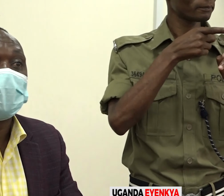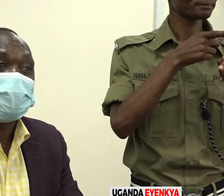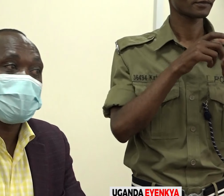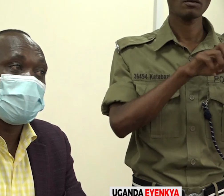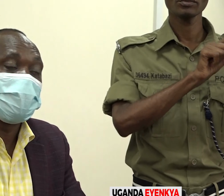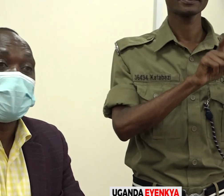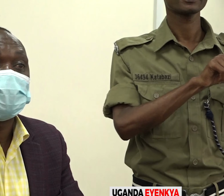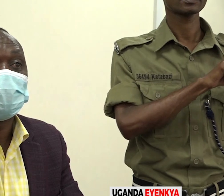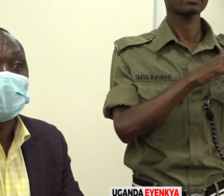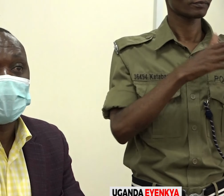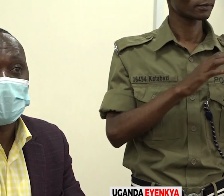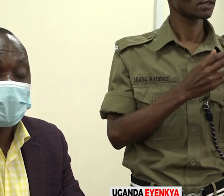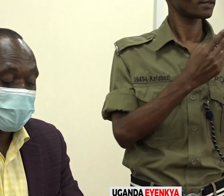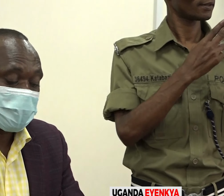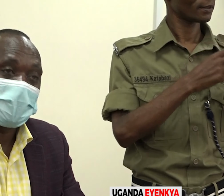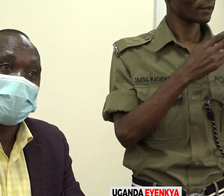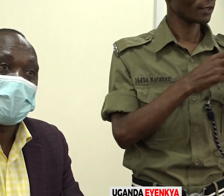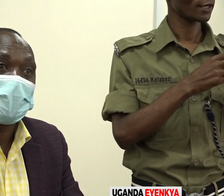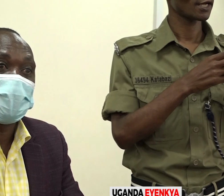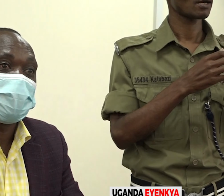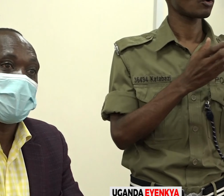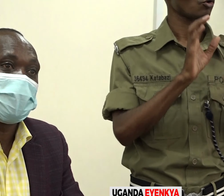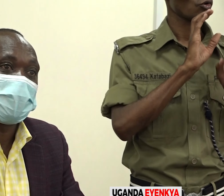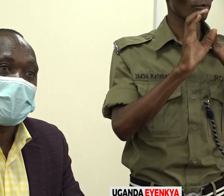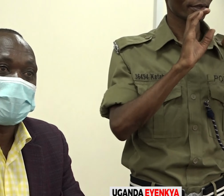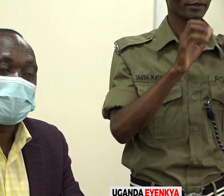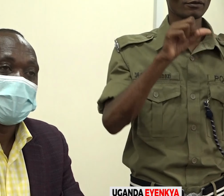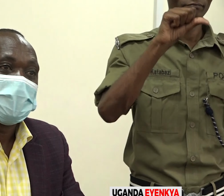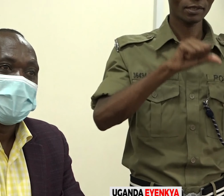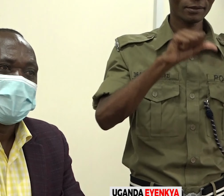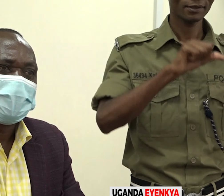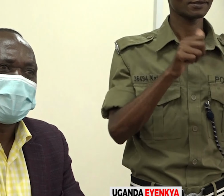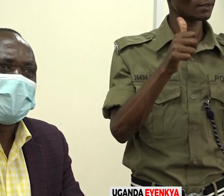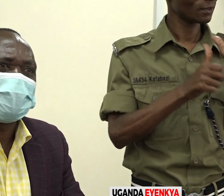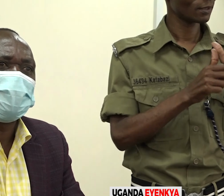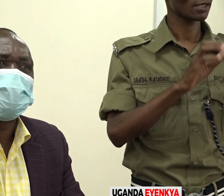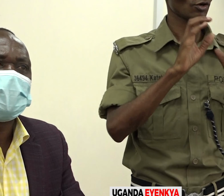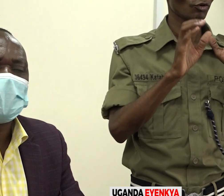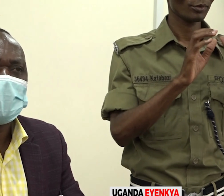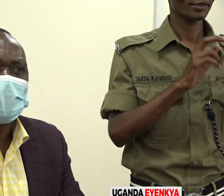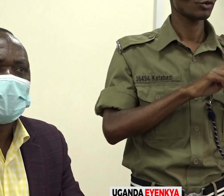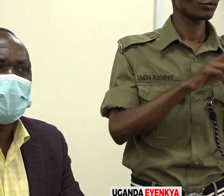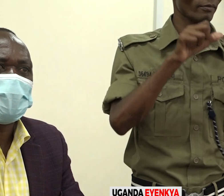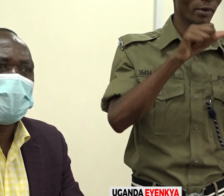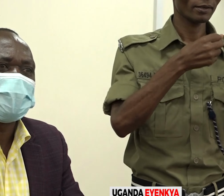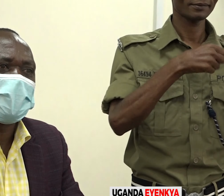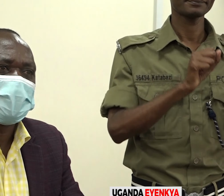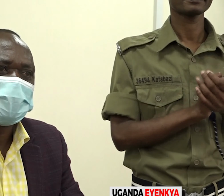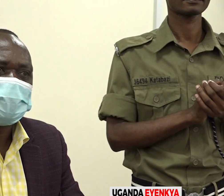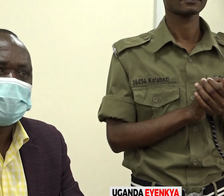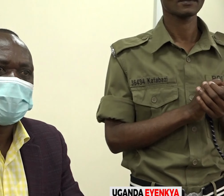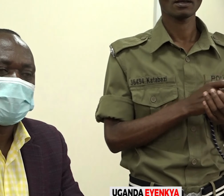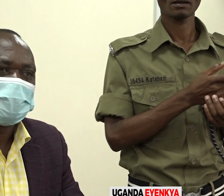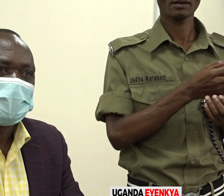commits an offense called offensive communication, and it is provided for under the Computer Misuse Act. It does not matter on who has